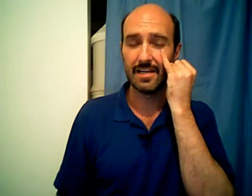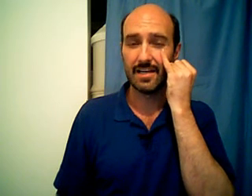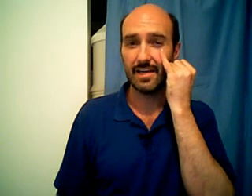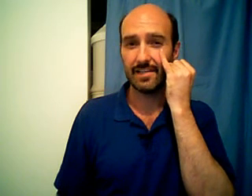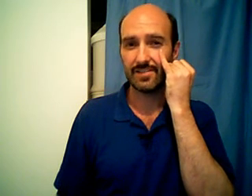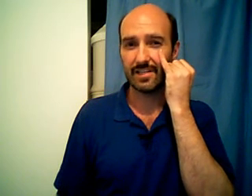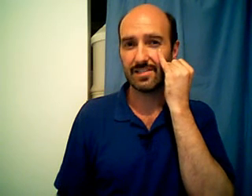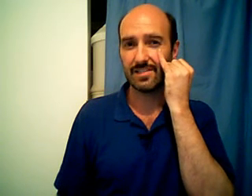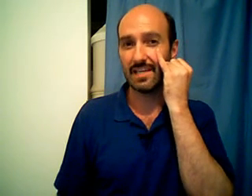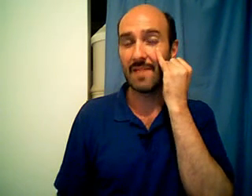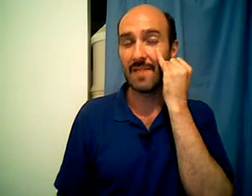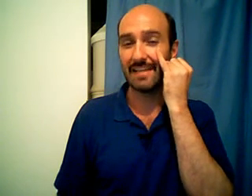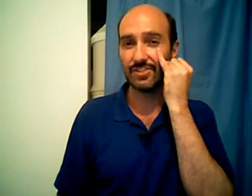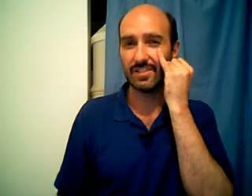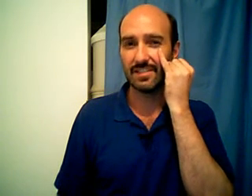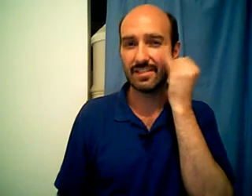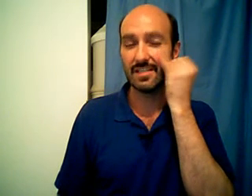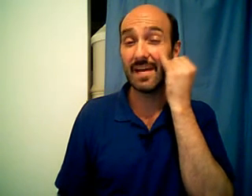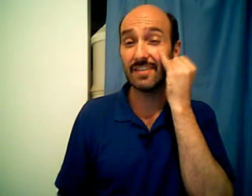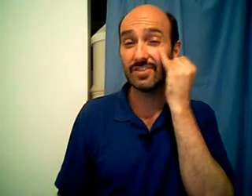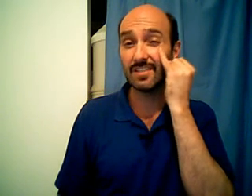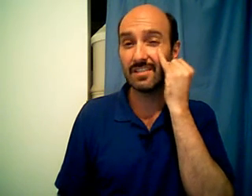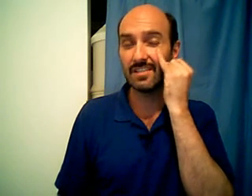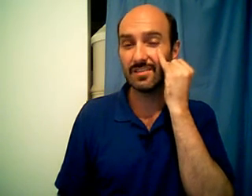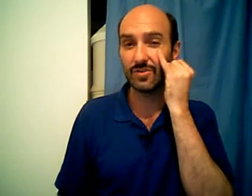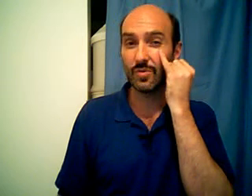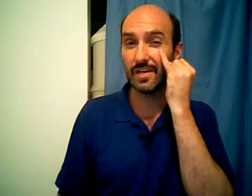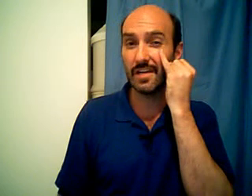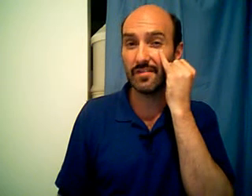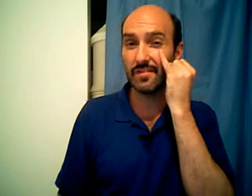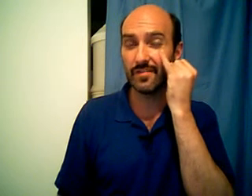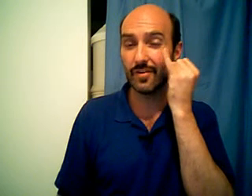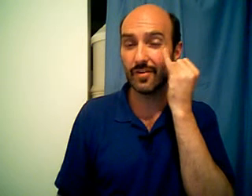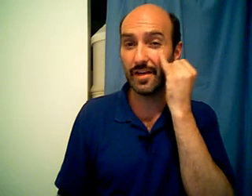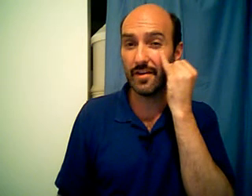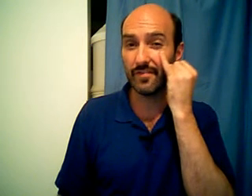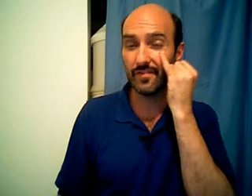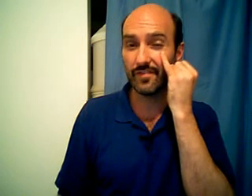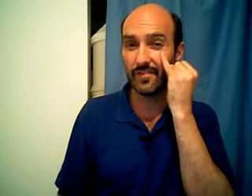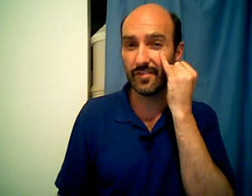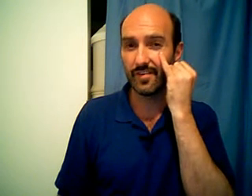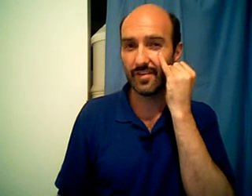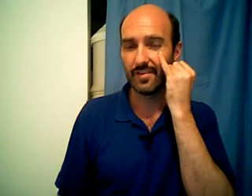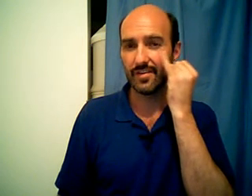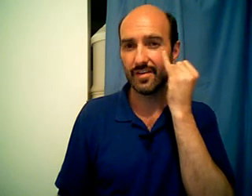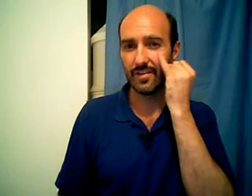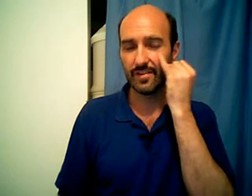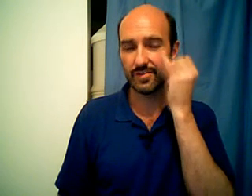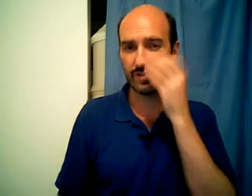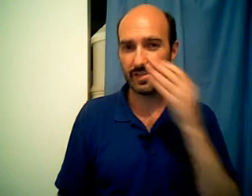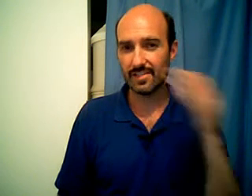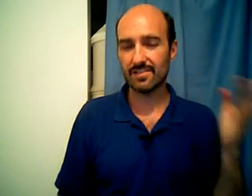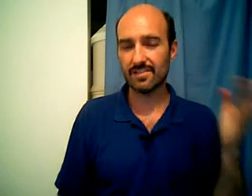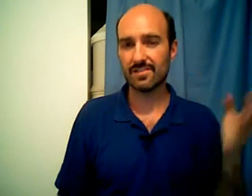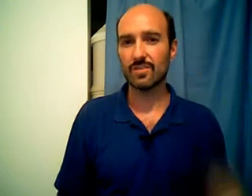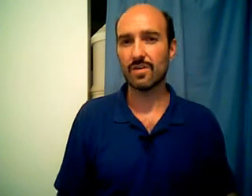and it's like saying imagine, imagine, or what if, or if, and then they'll start a sentence and then go on